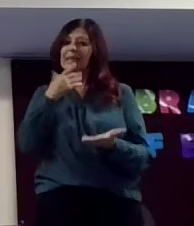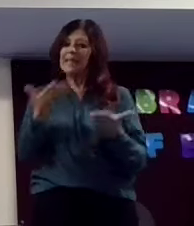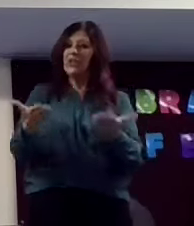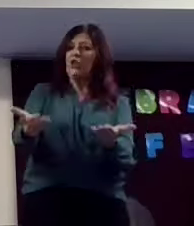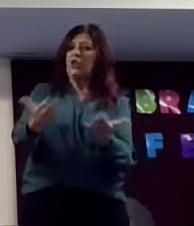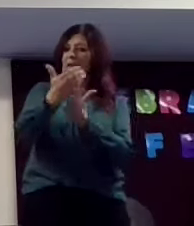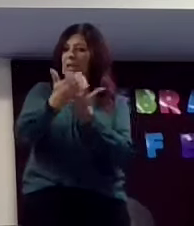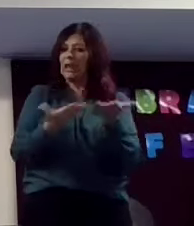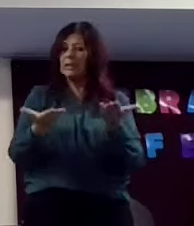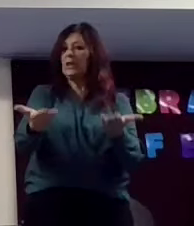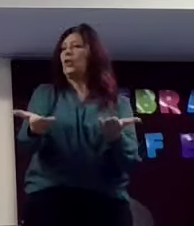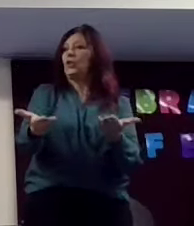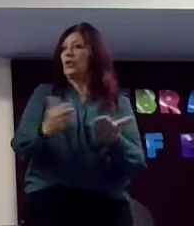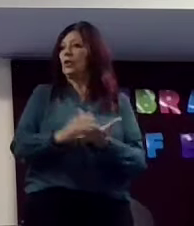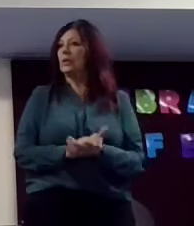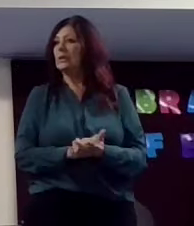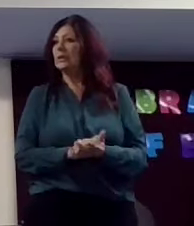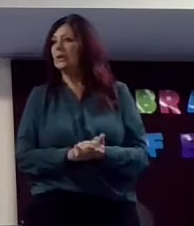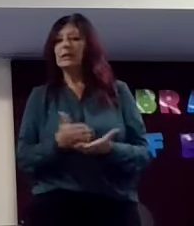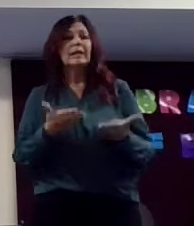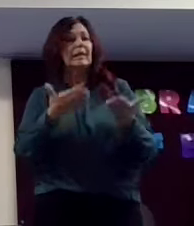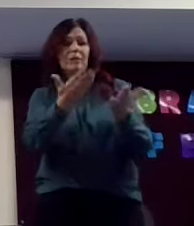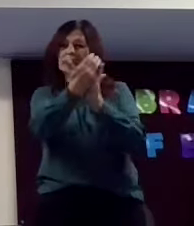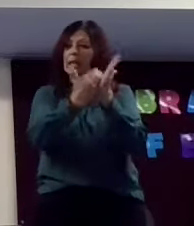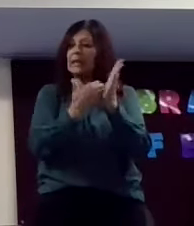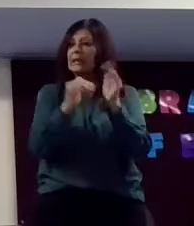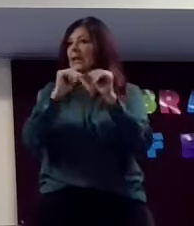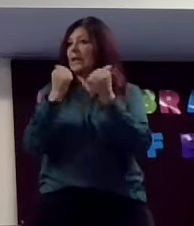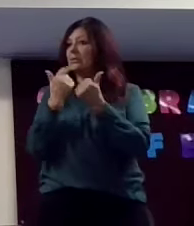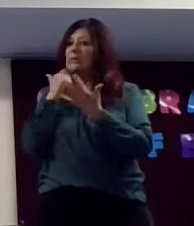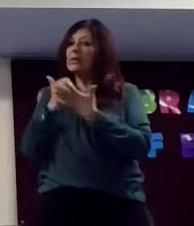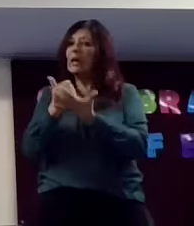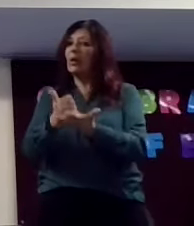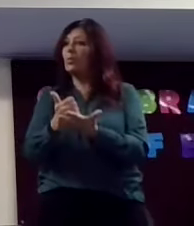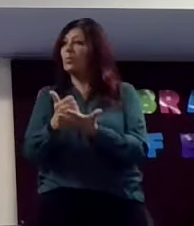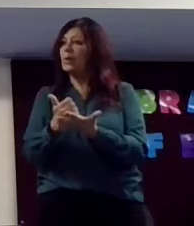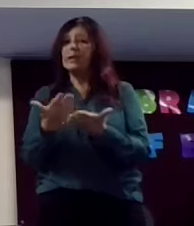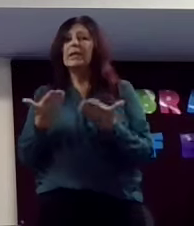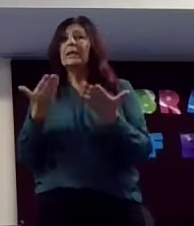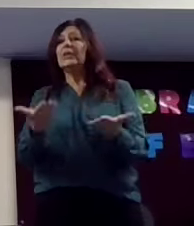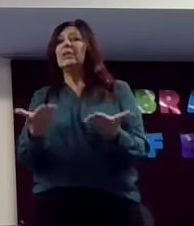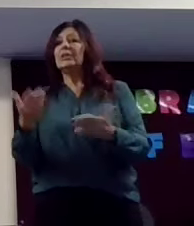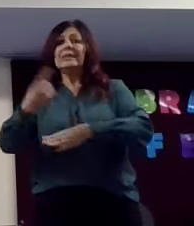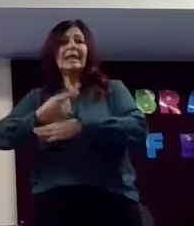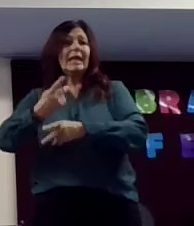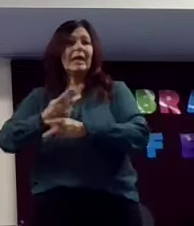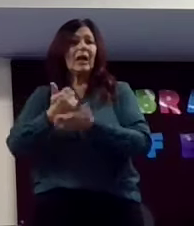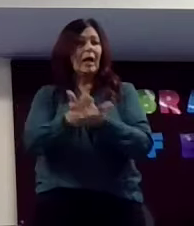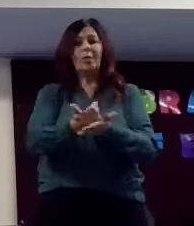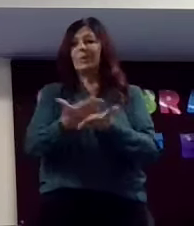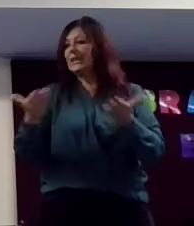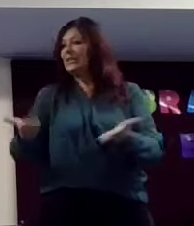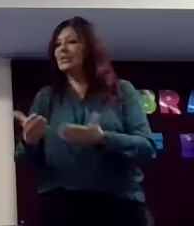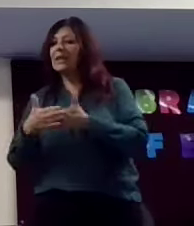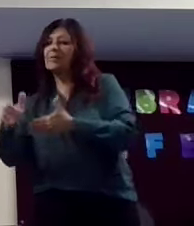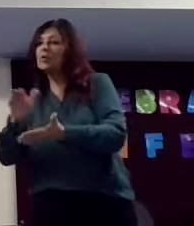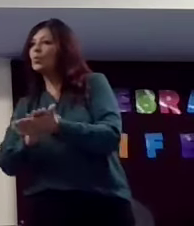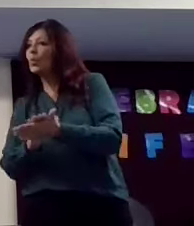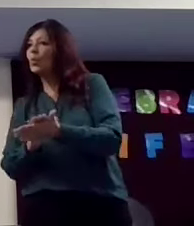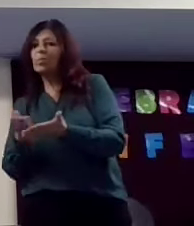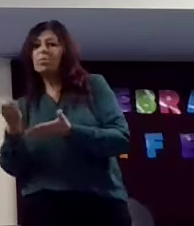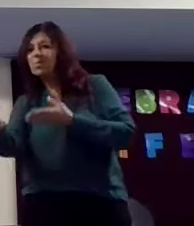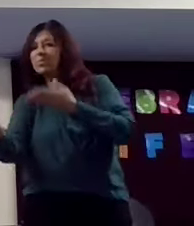say, here's a list of services we can provide for you. Here's a list of agencies that can help. Here's daycare assistance. Here's after